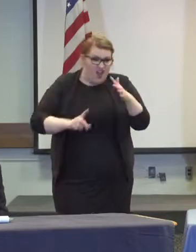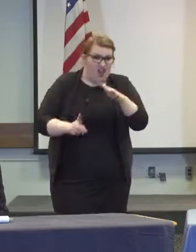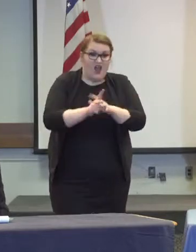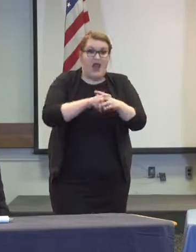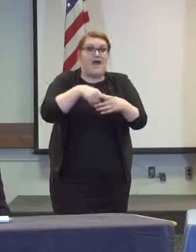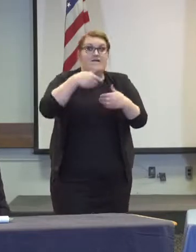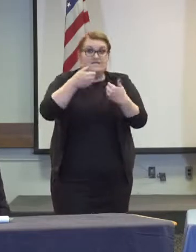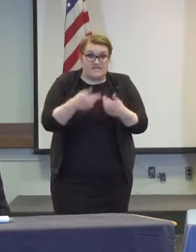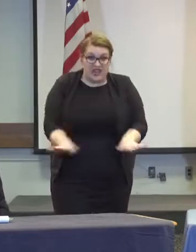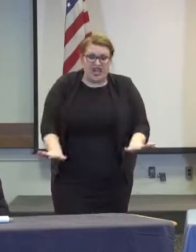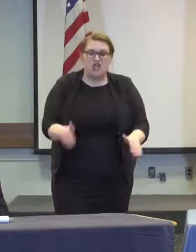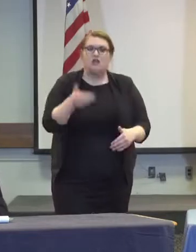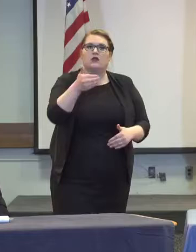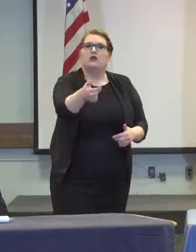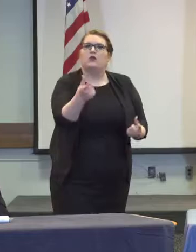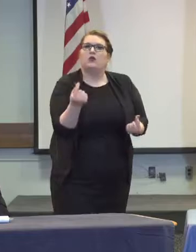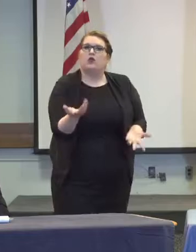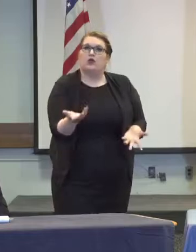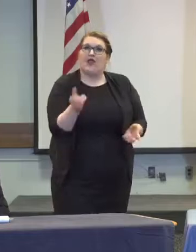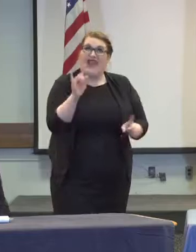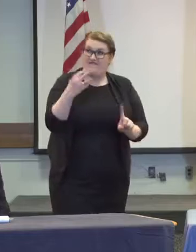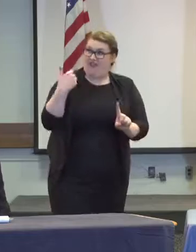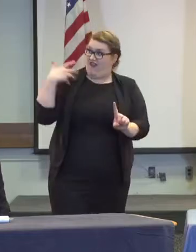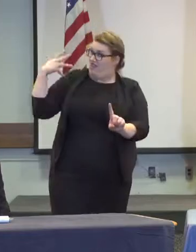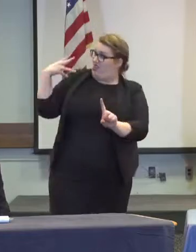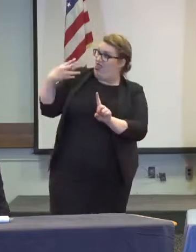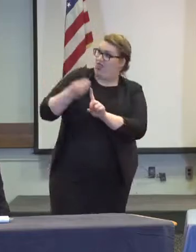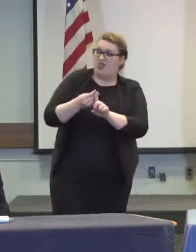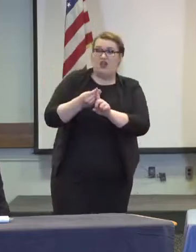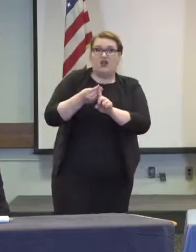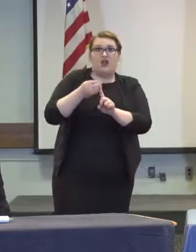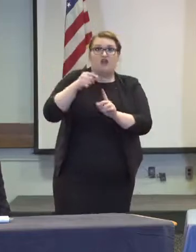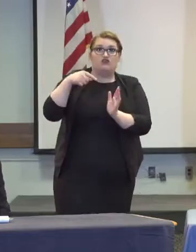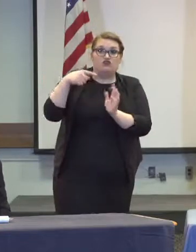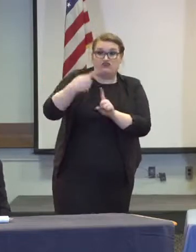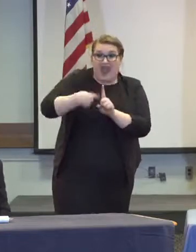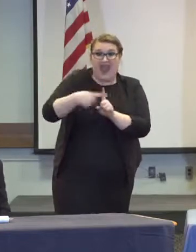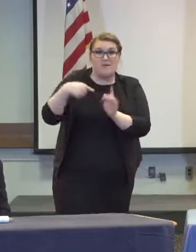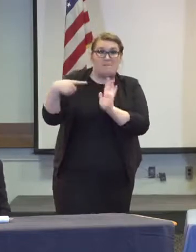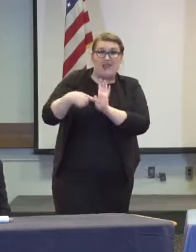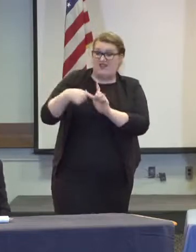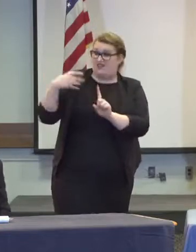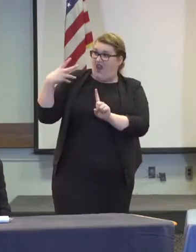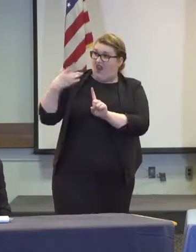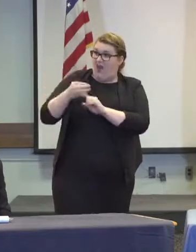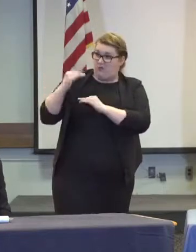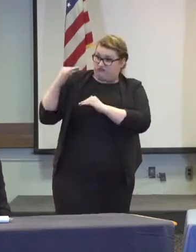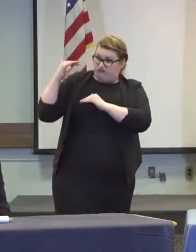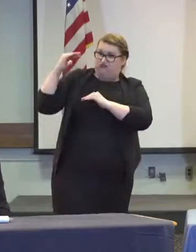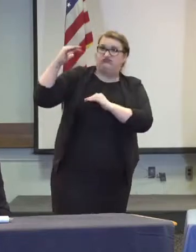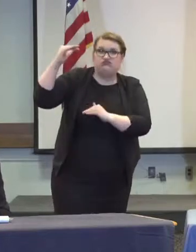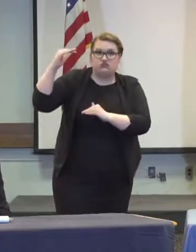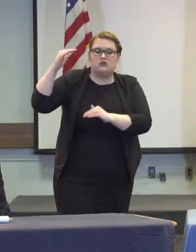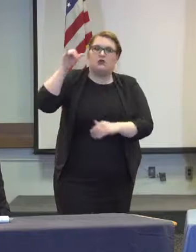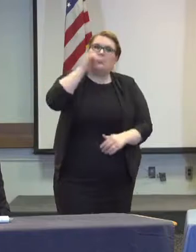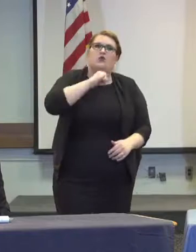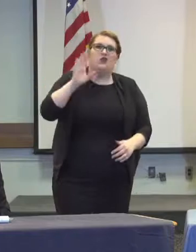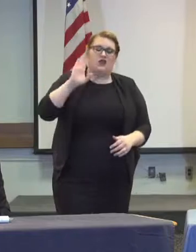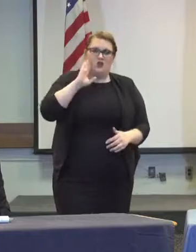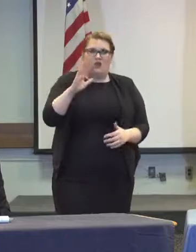with 2 or 3 months back rent, 2 or 3 months back bills, that's going to be an enormous